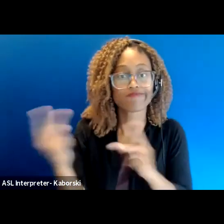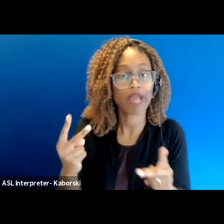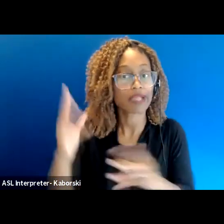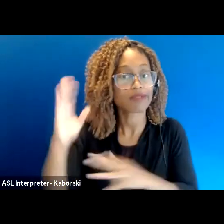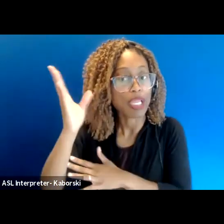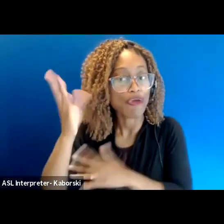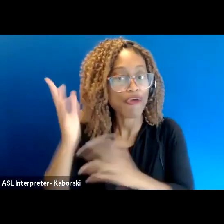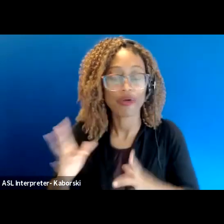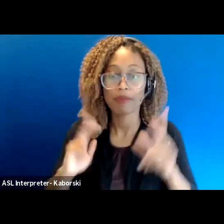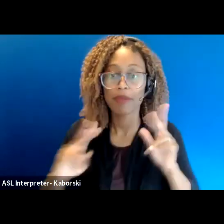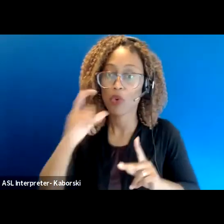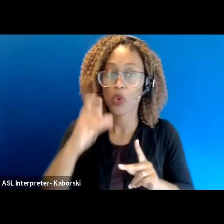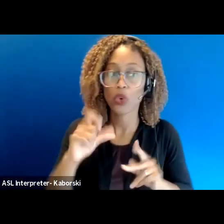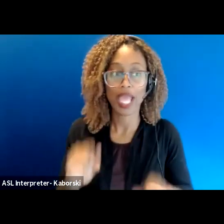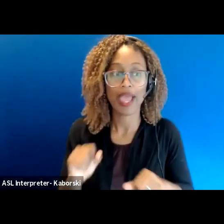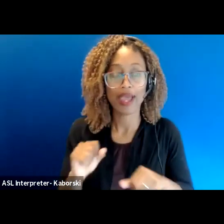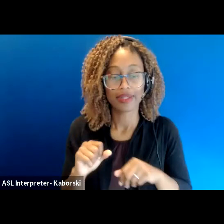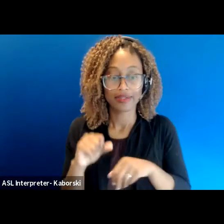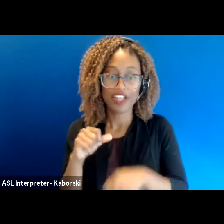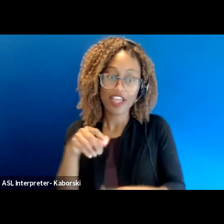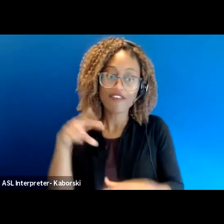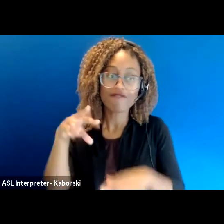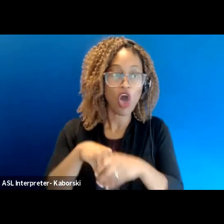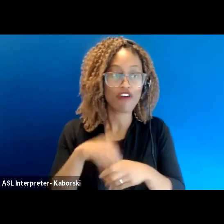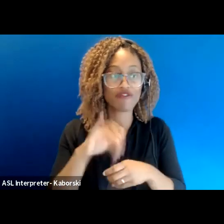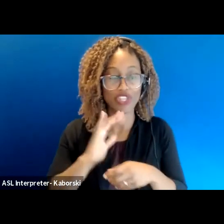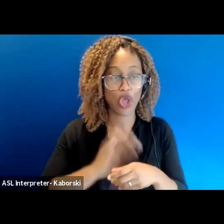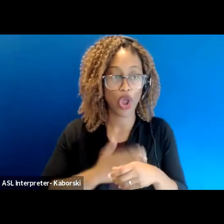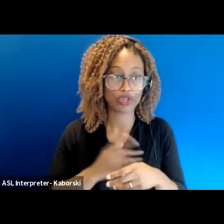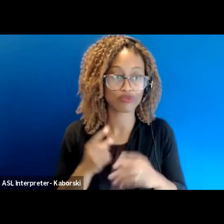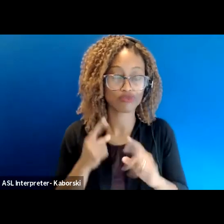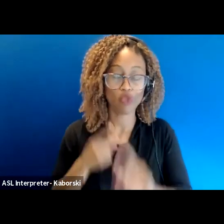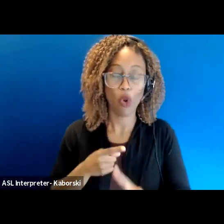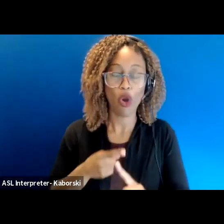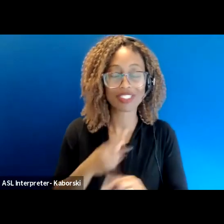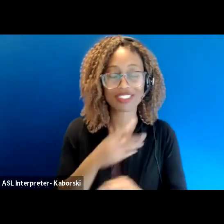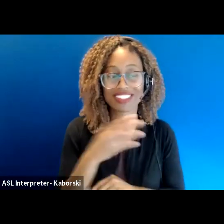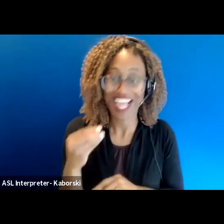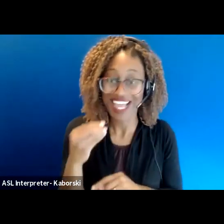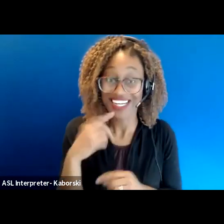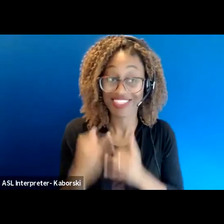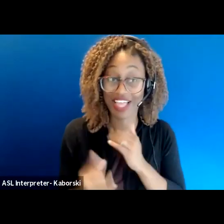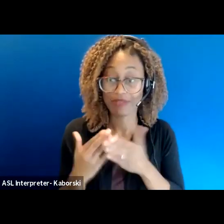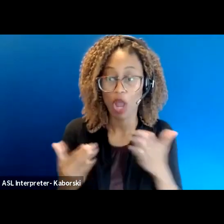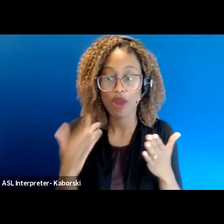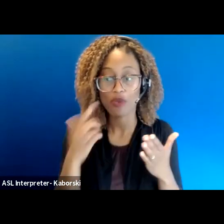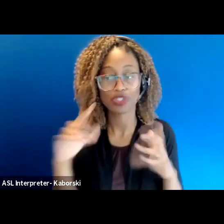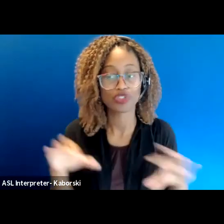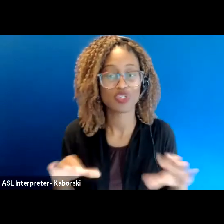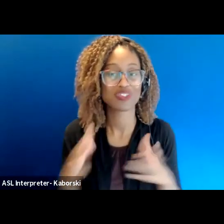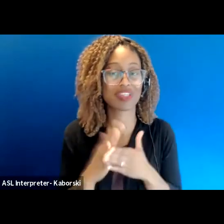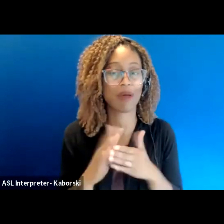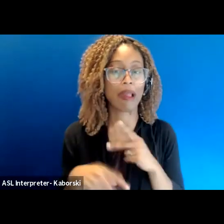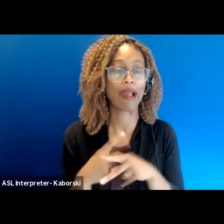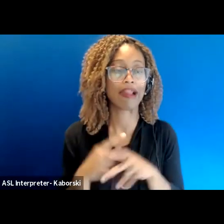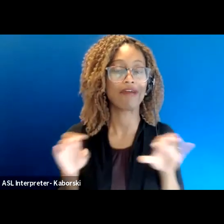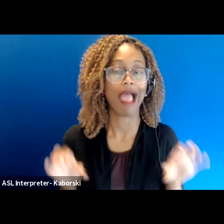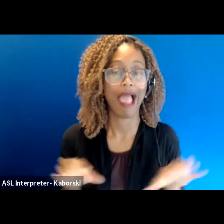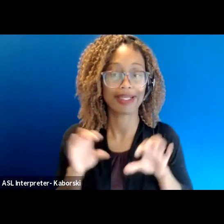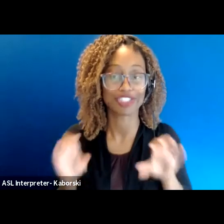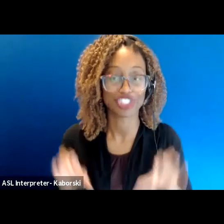it affects. And then the last part about it is we try to do some kind of action.